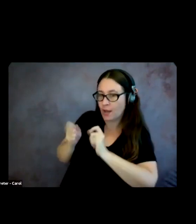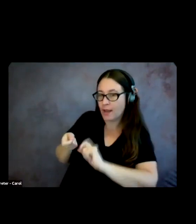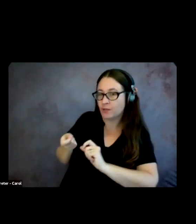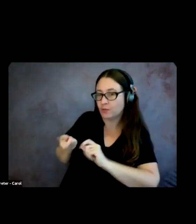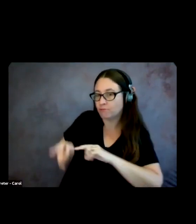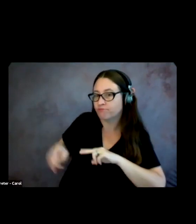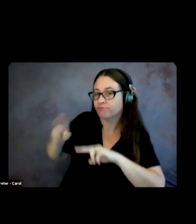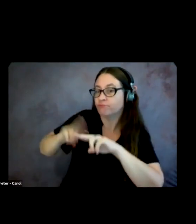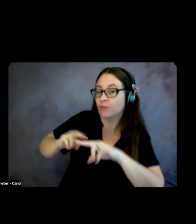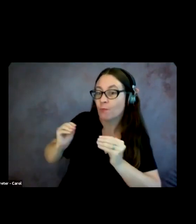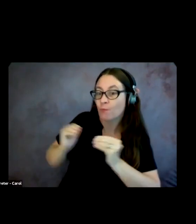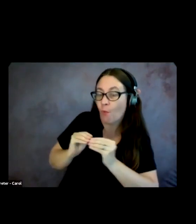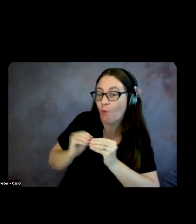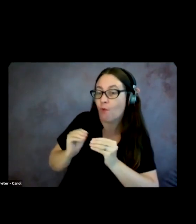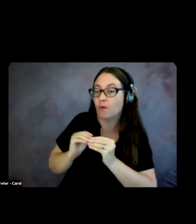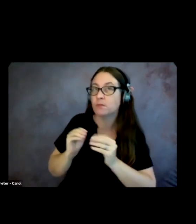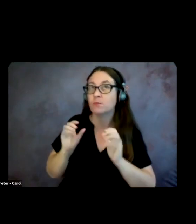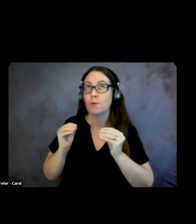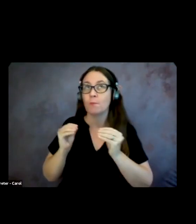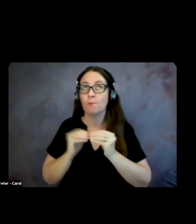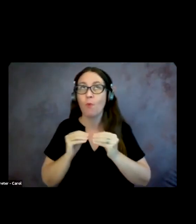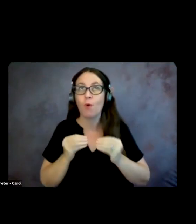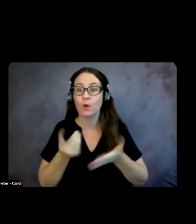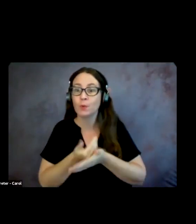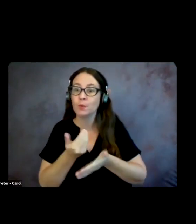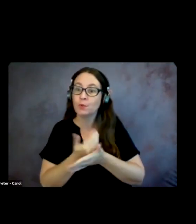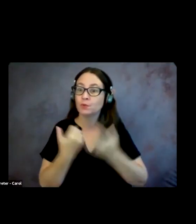a stronger, more powerful hearing aid